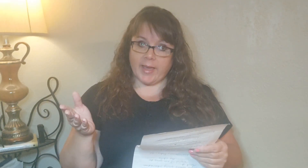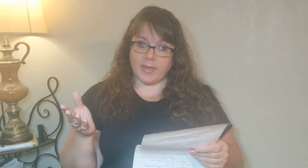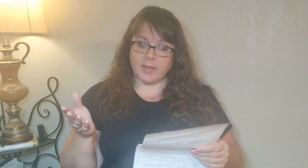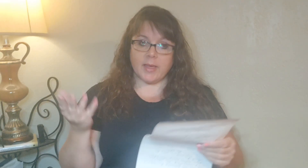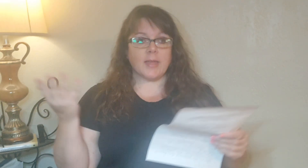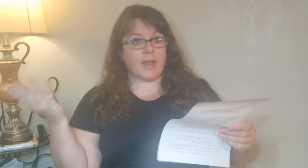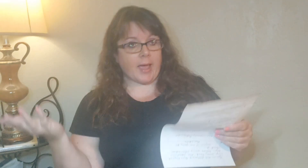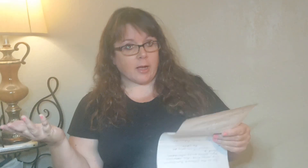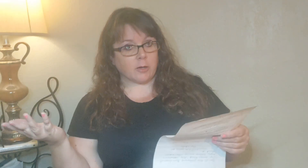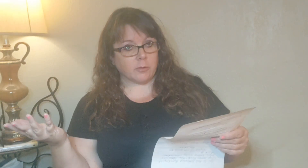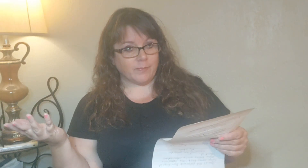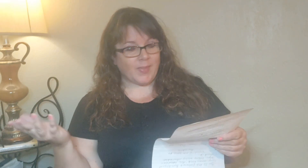why, and how,